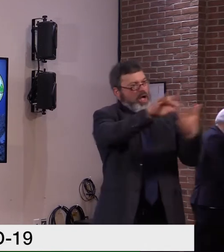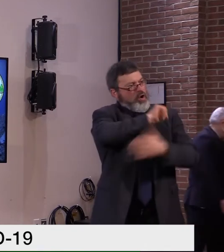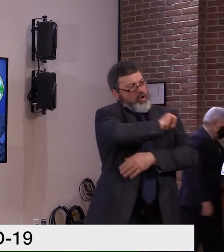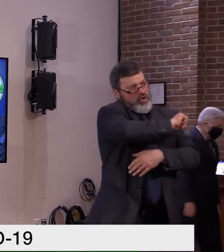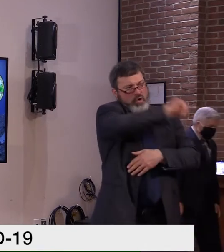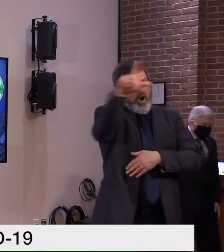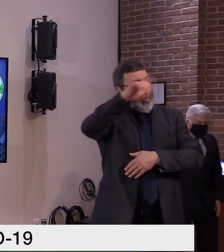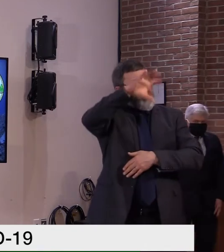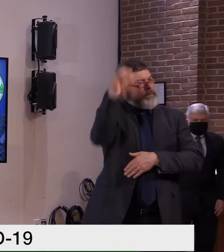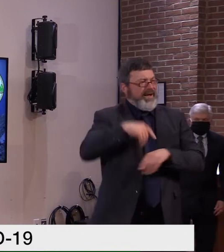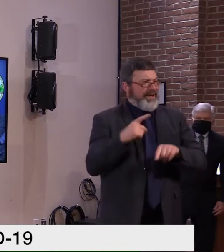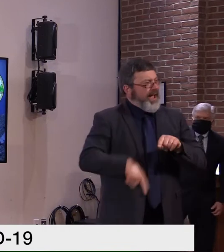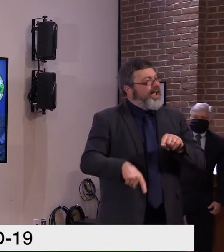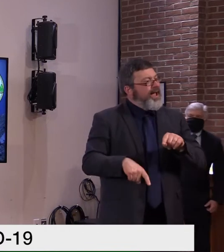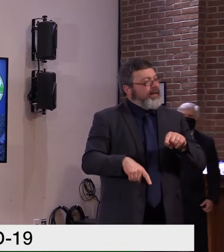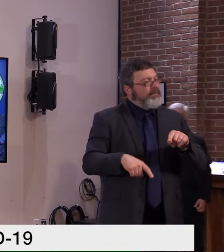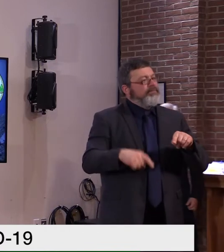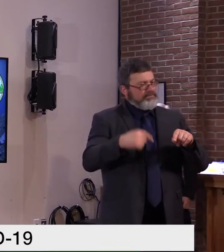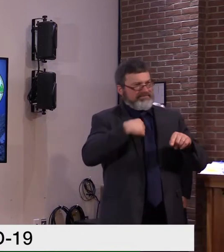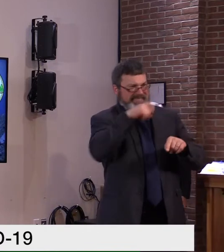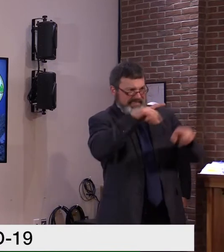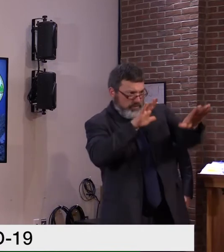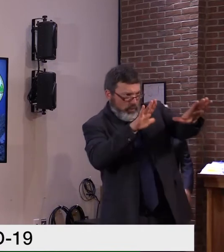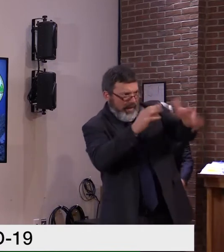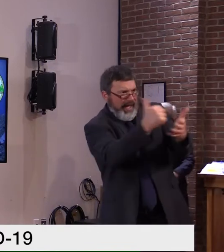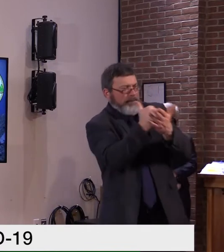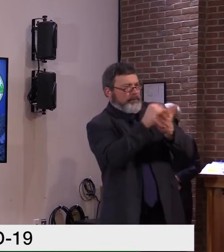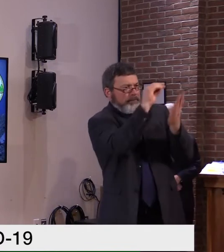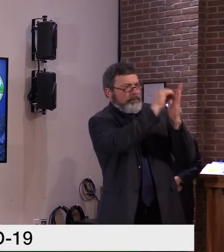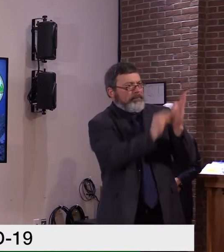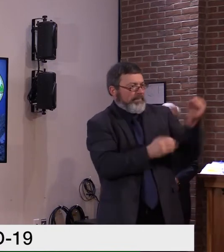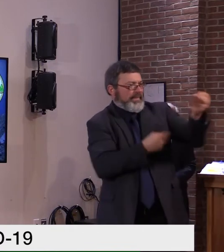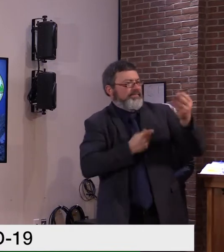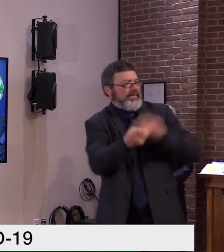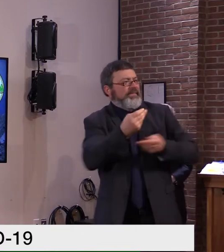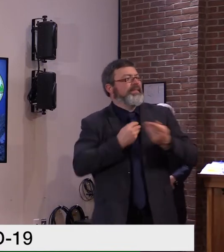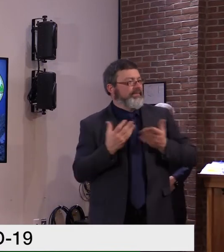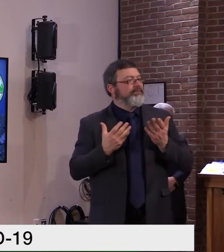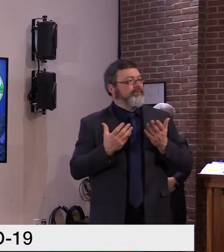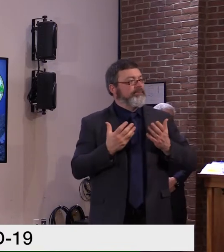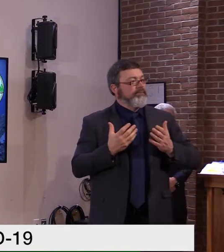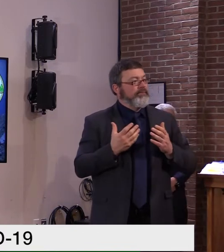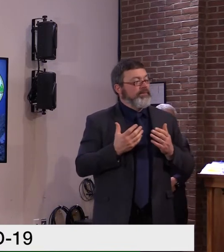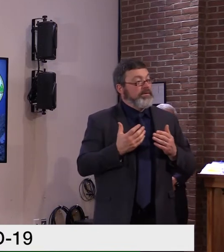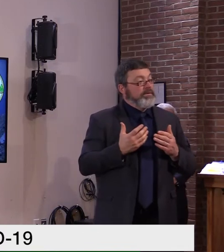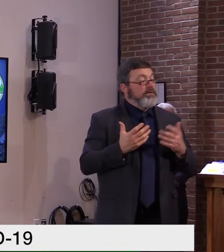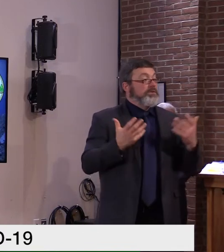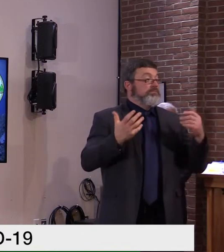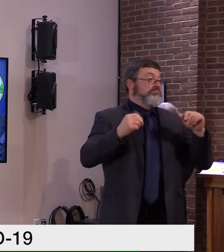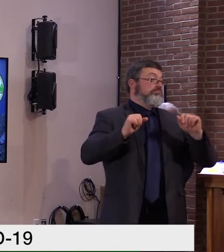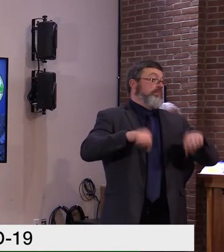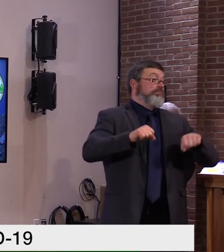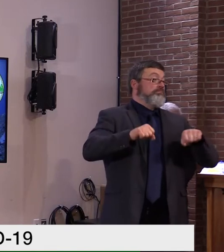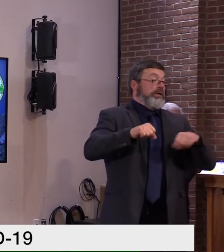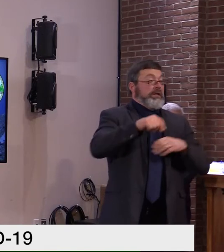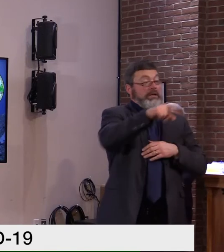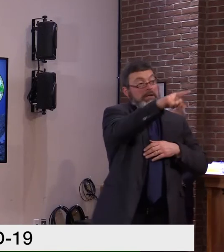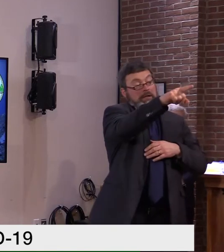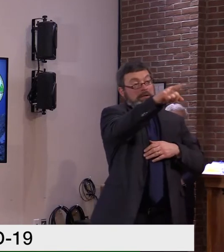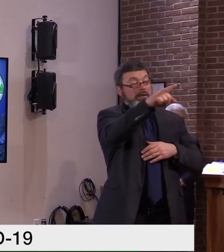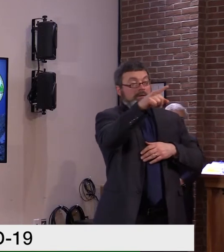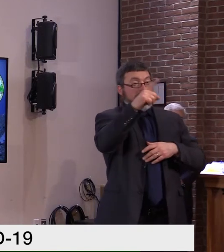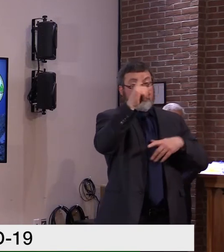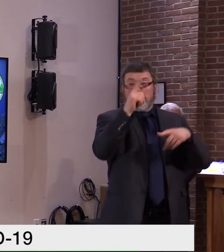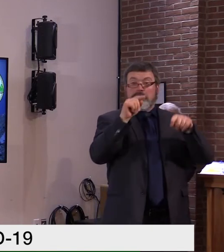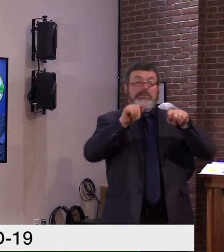facility point of contact. And we may need to notify the larger community that they may have been exposed, such